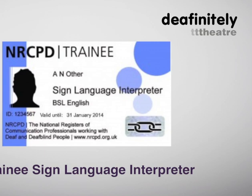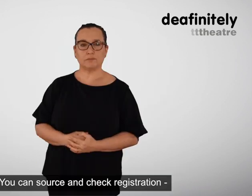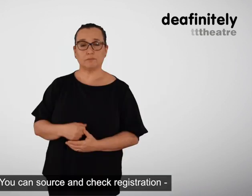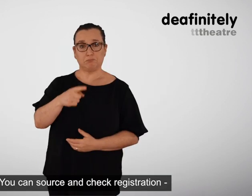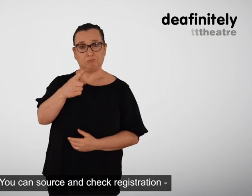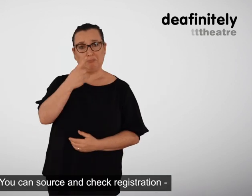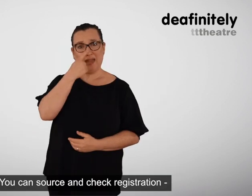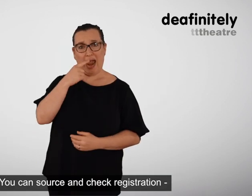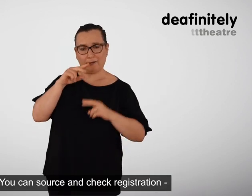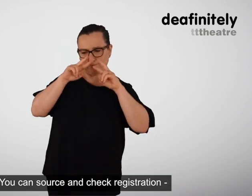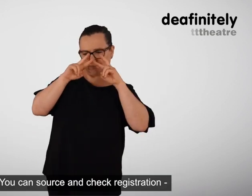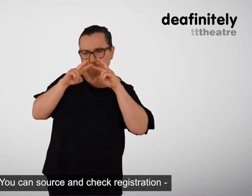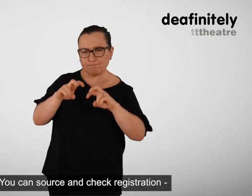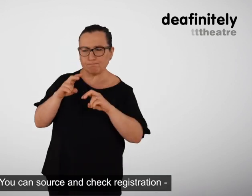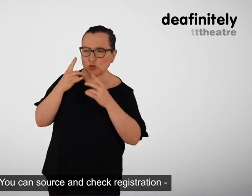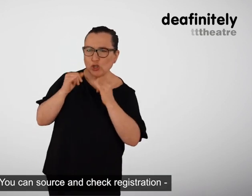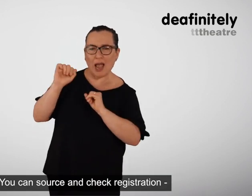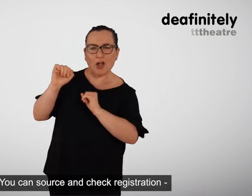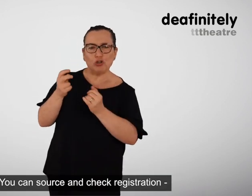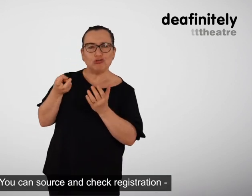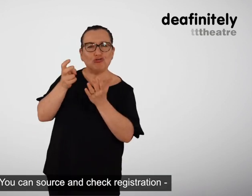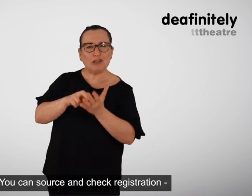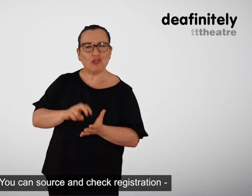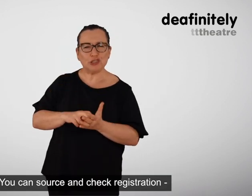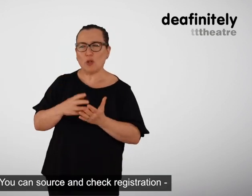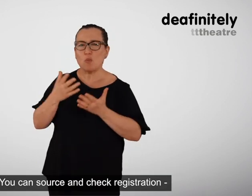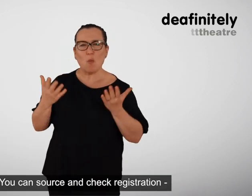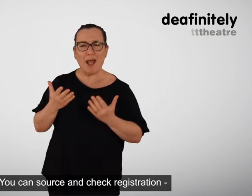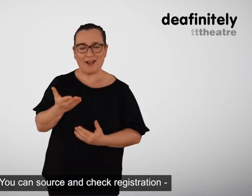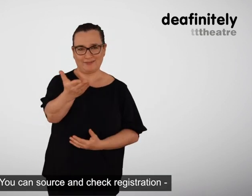You can source and check registration at these websites.